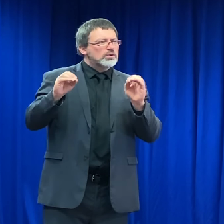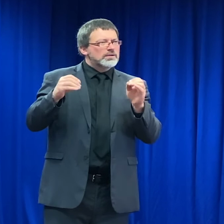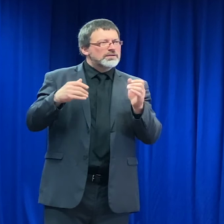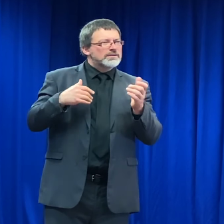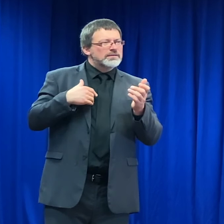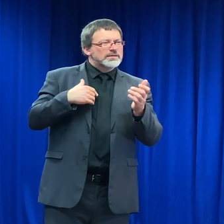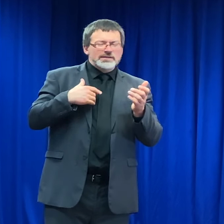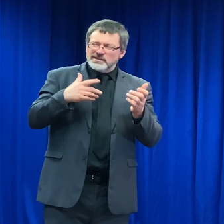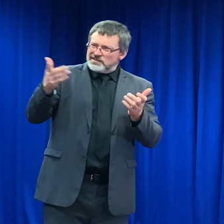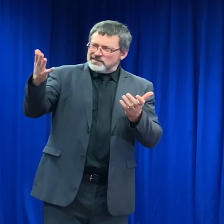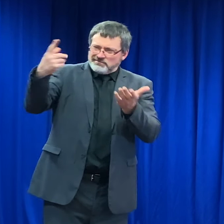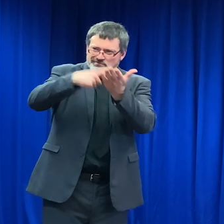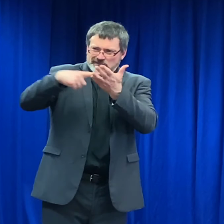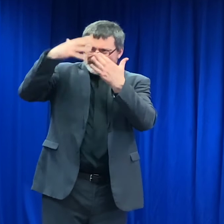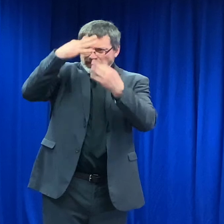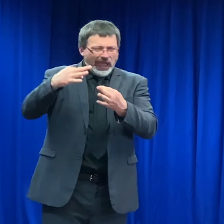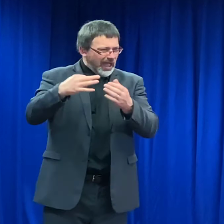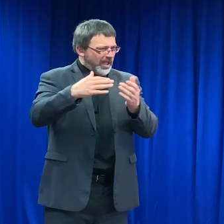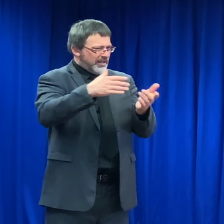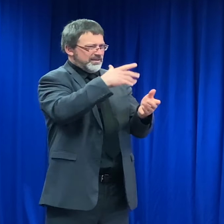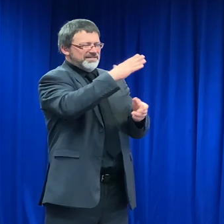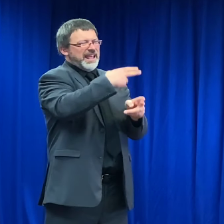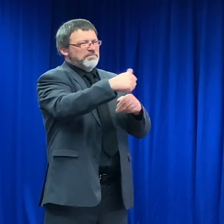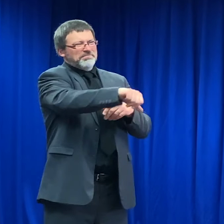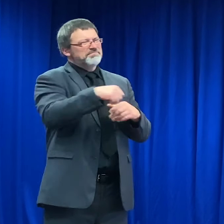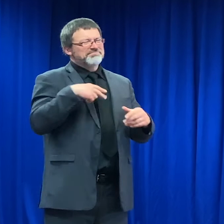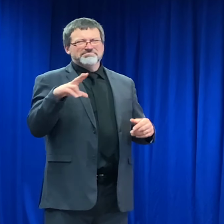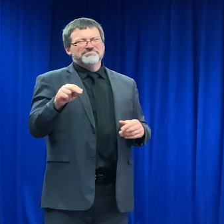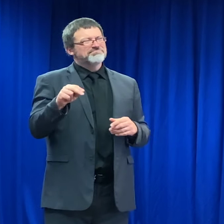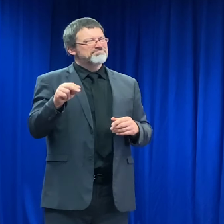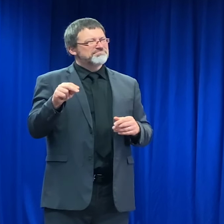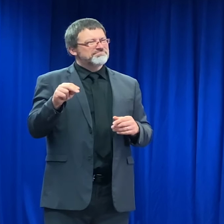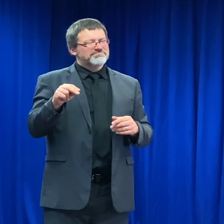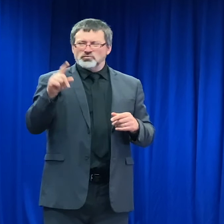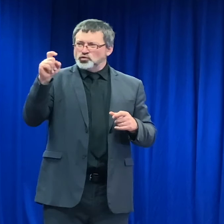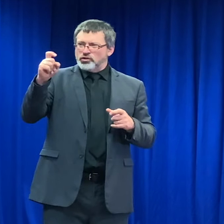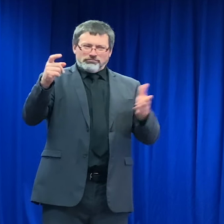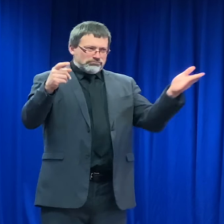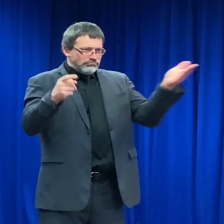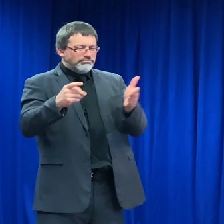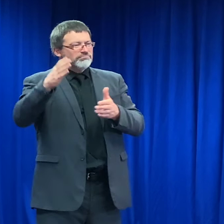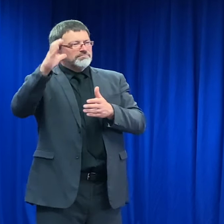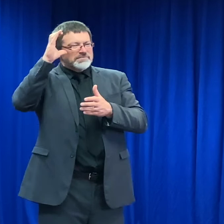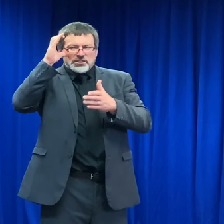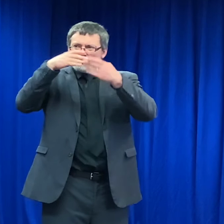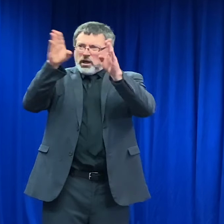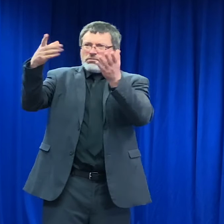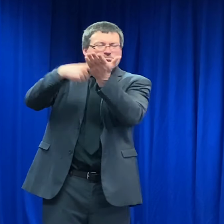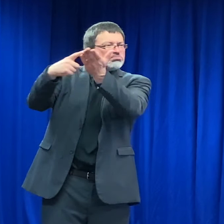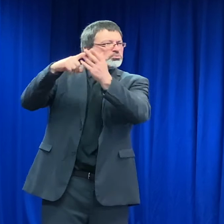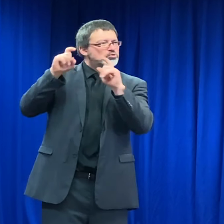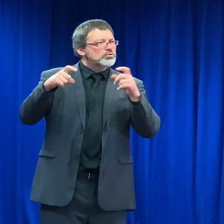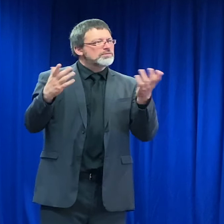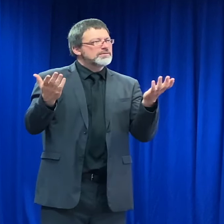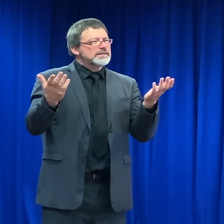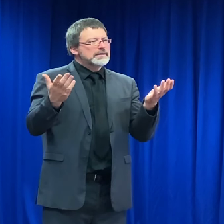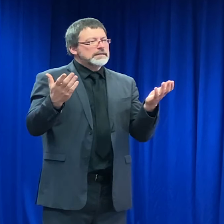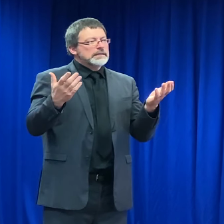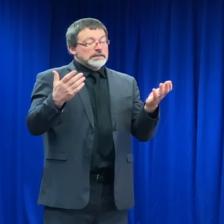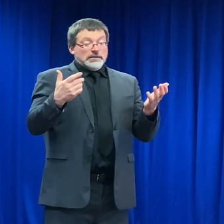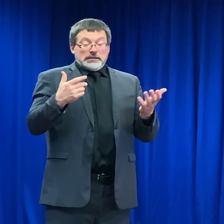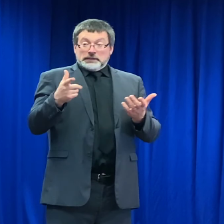right. And I'm not going to opine on the whys. That's really a question for the counselors.